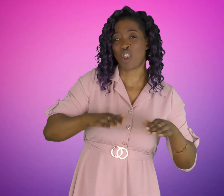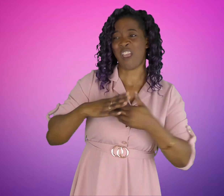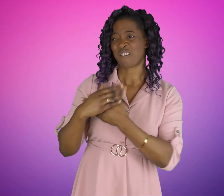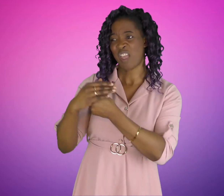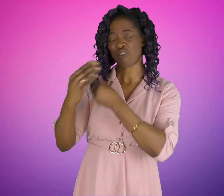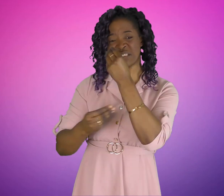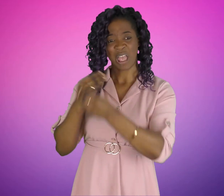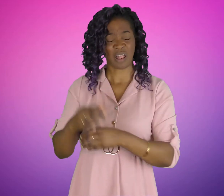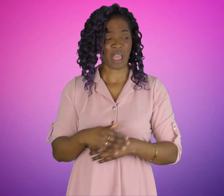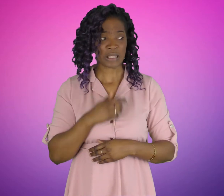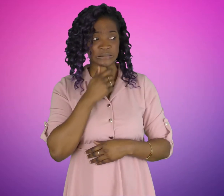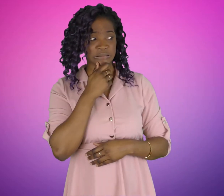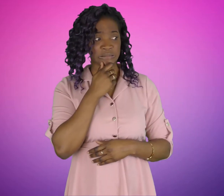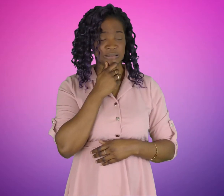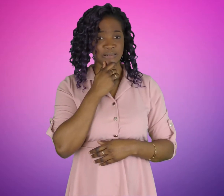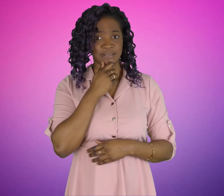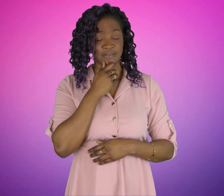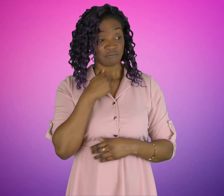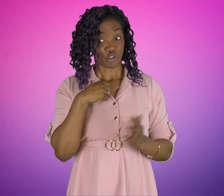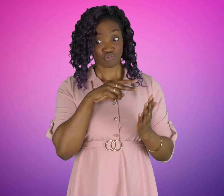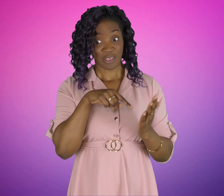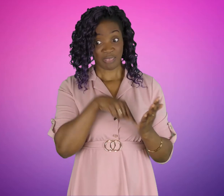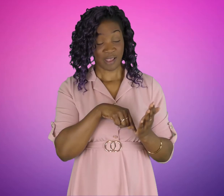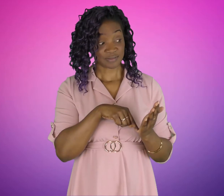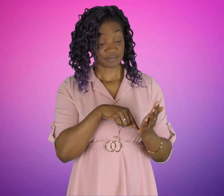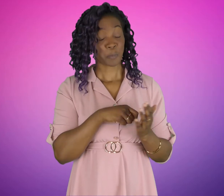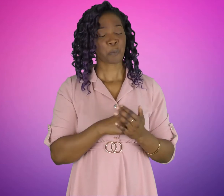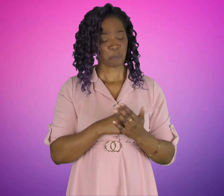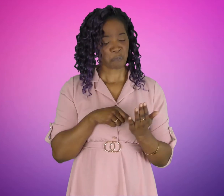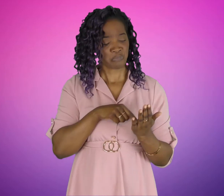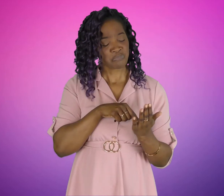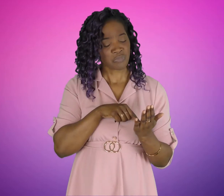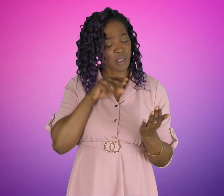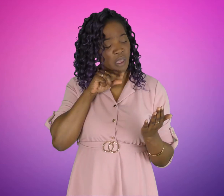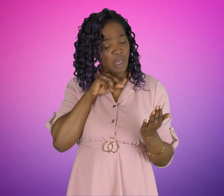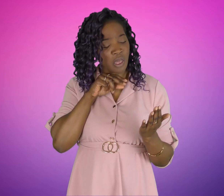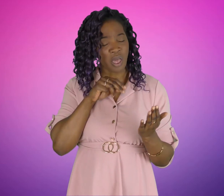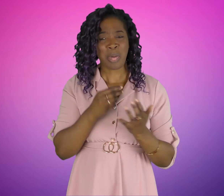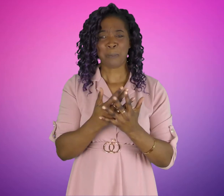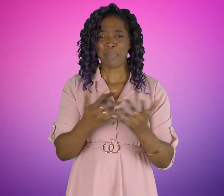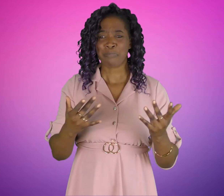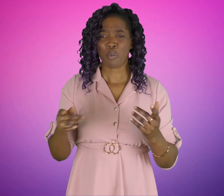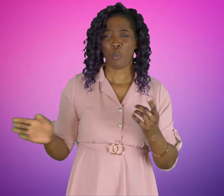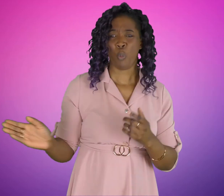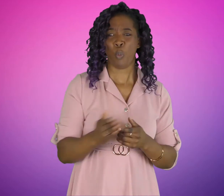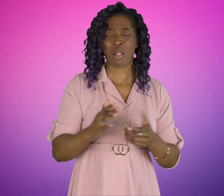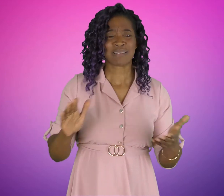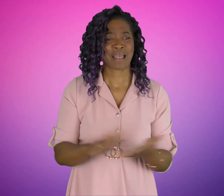tale. Well, what do I do? Just read that? Yeah. The people were all delighted to see the Emperor in